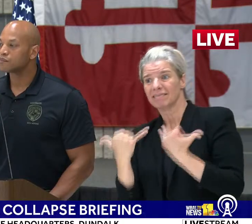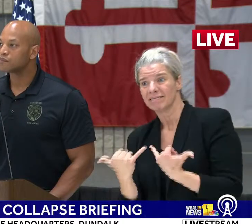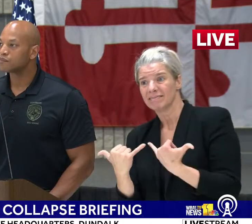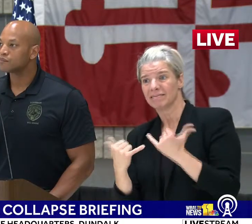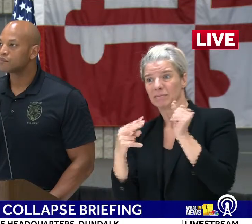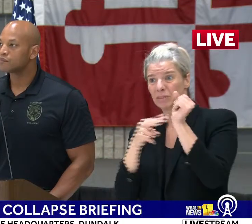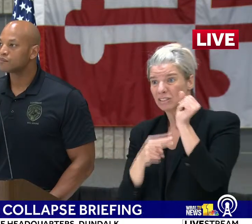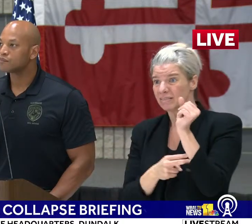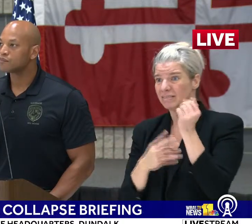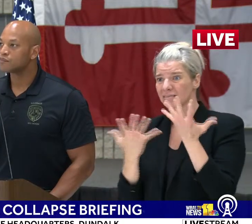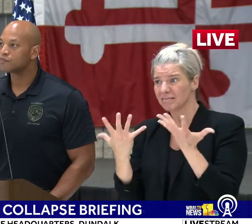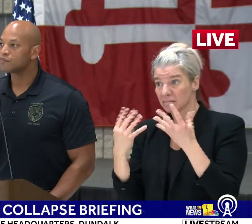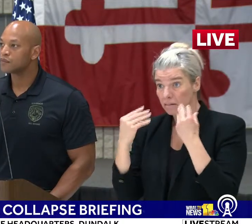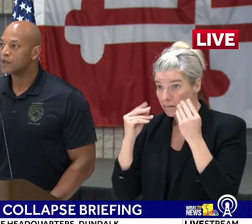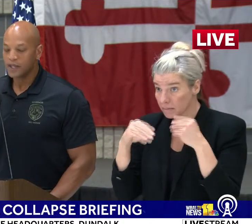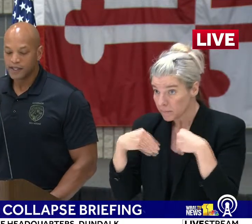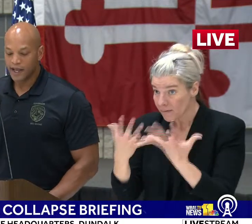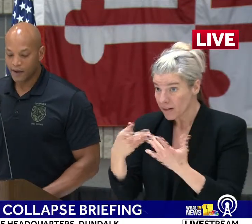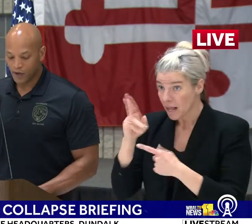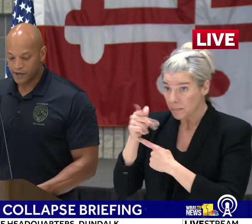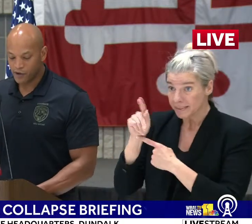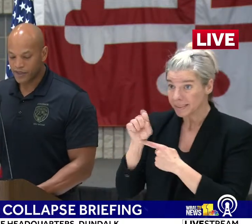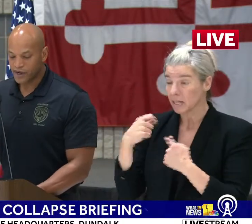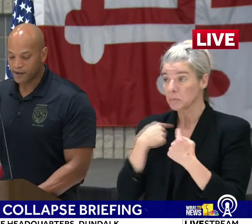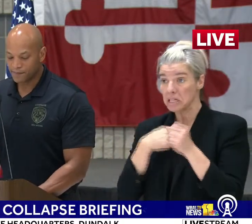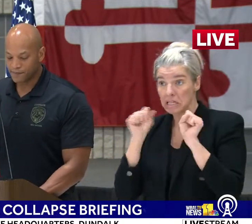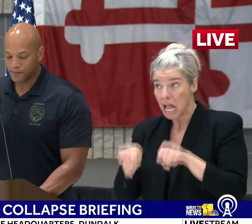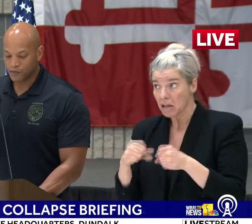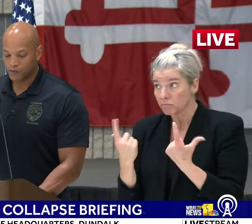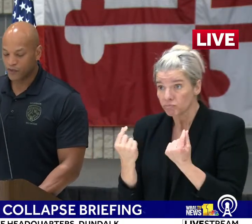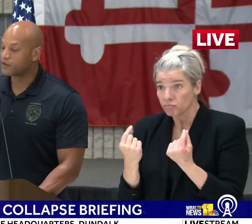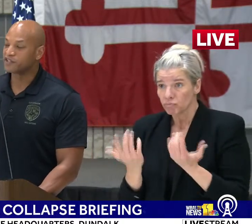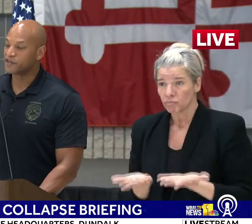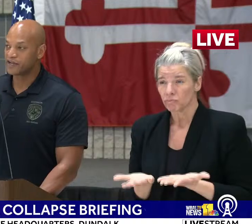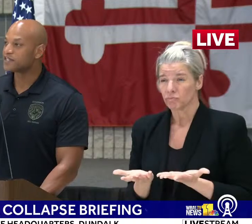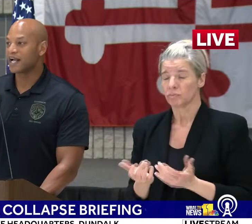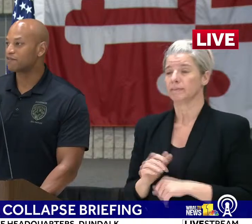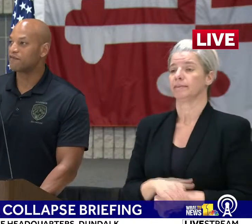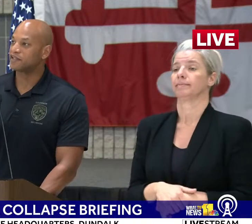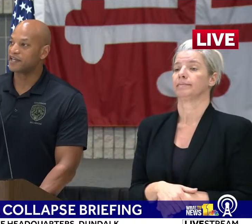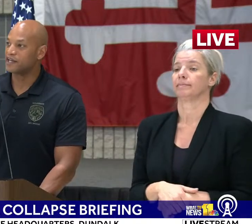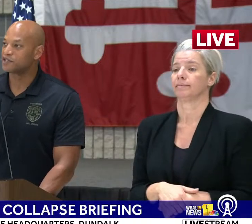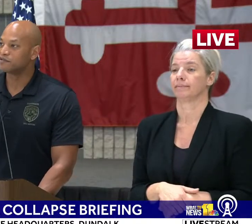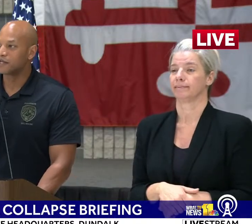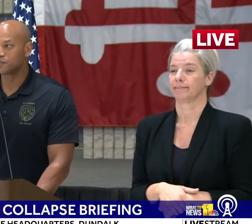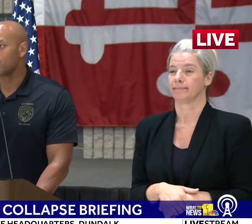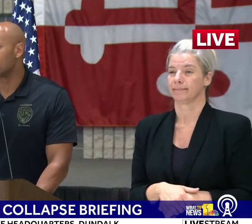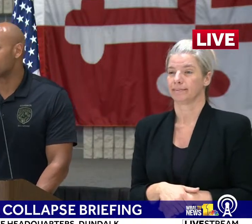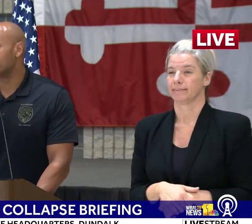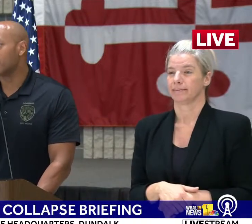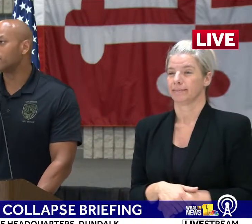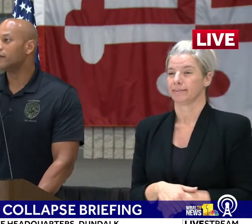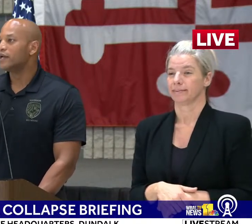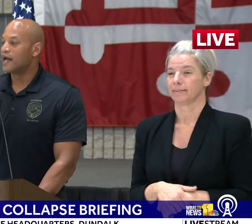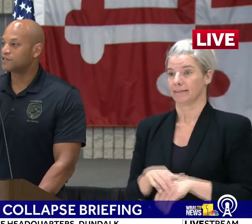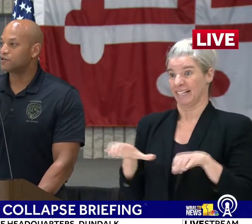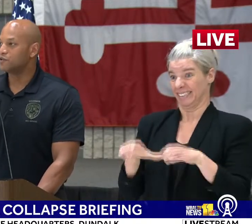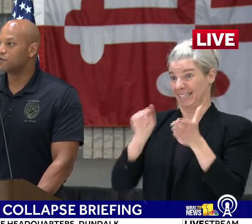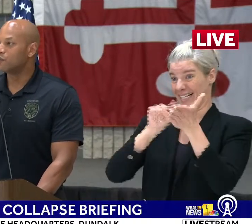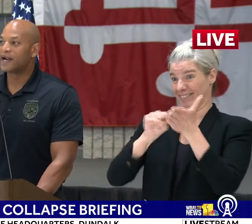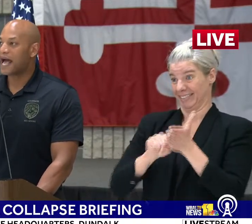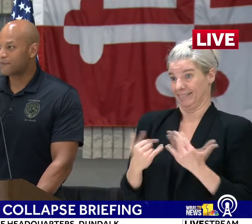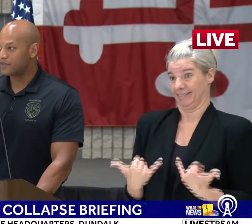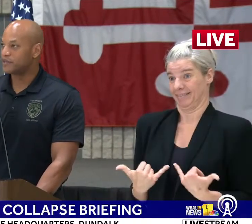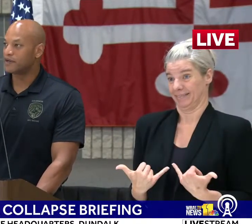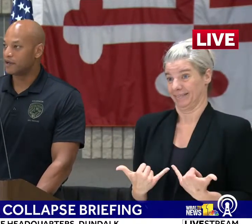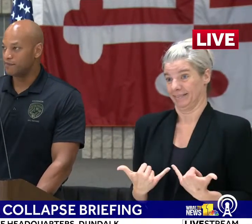update on that? Is that something that's you think is feasible? Yeah, I know that... Well, there is an active investigation that's going on right now